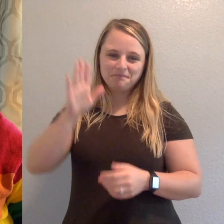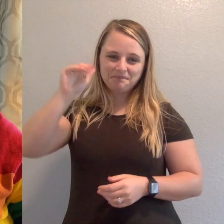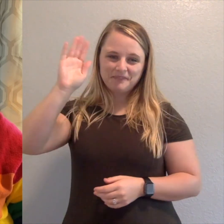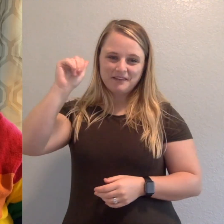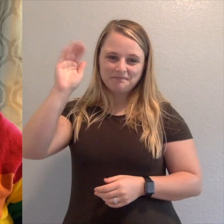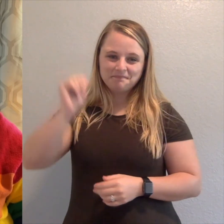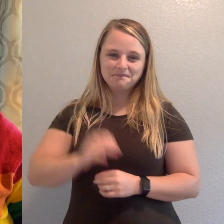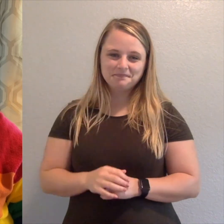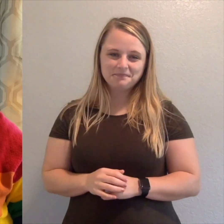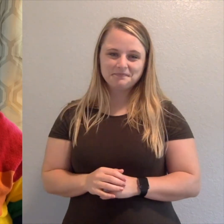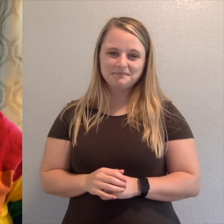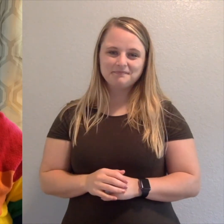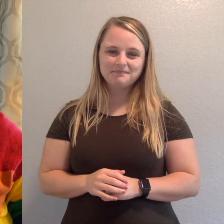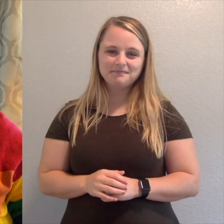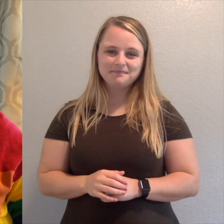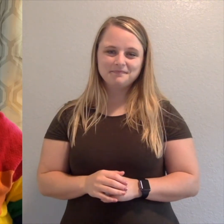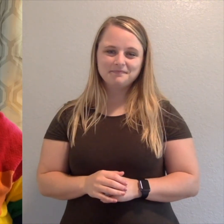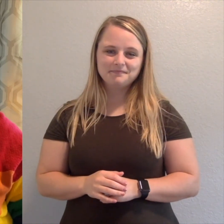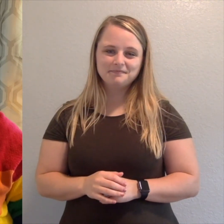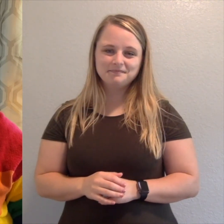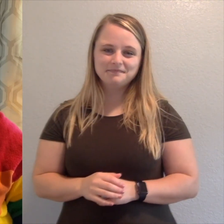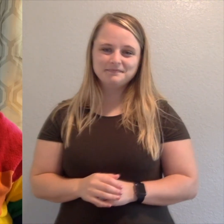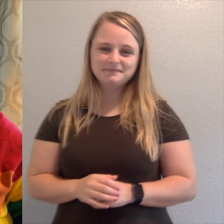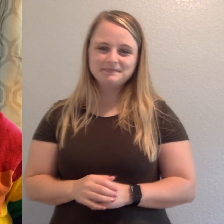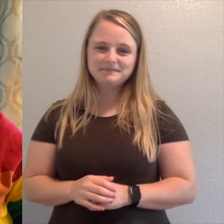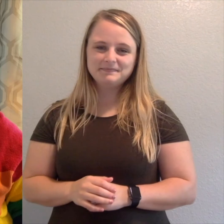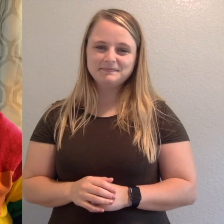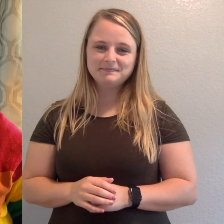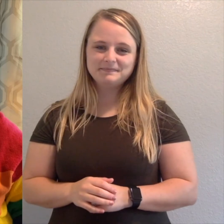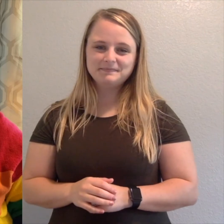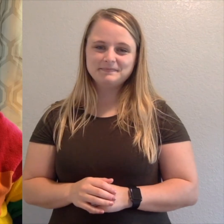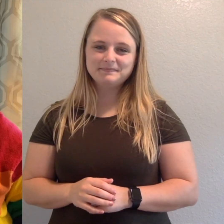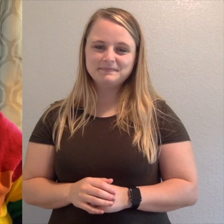reading. Bye-bye.